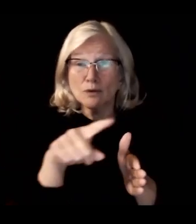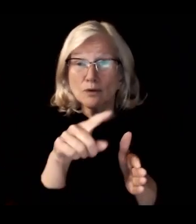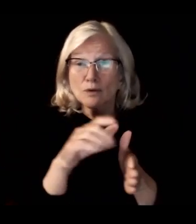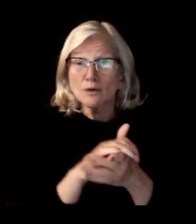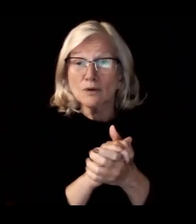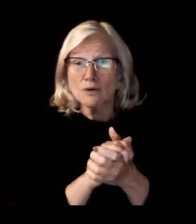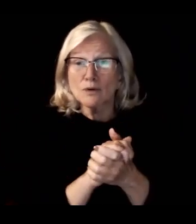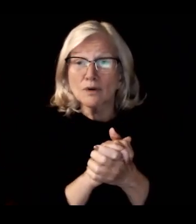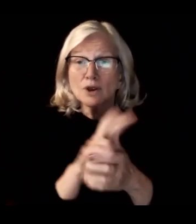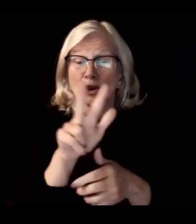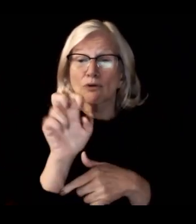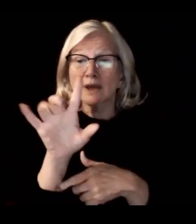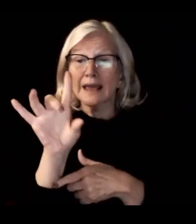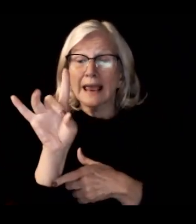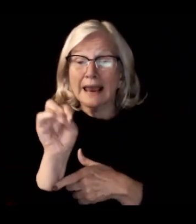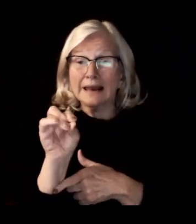survey.